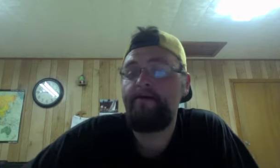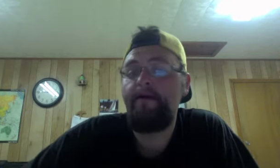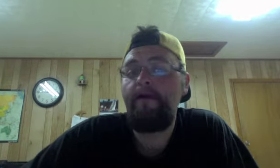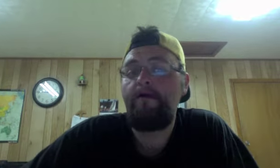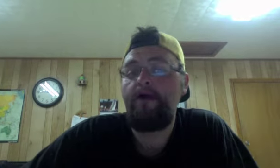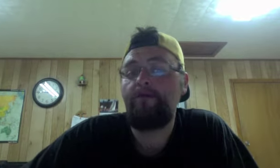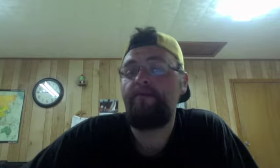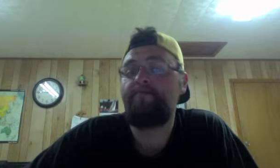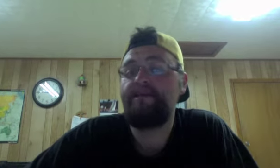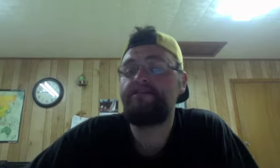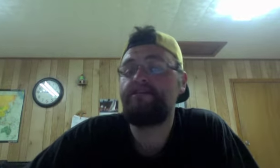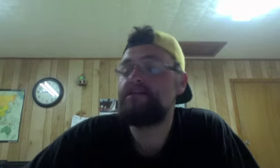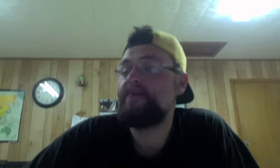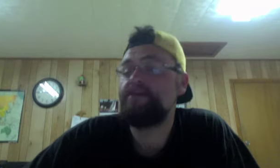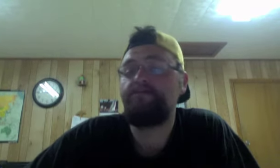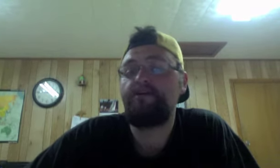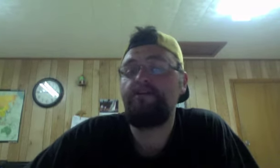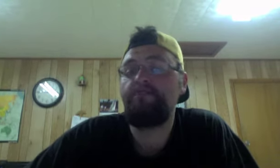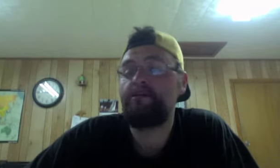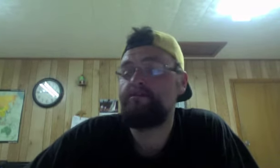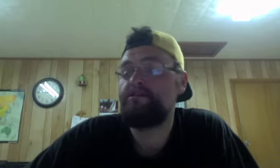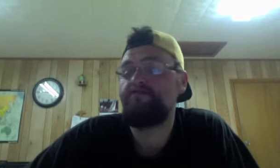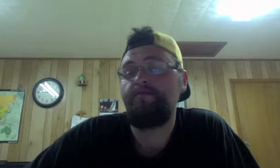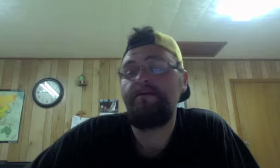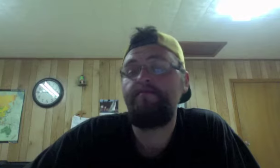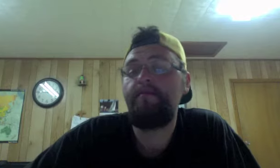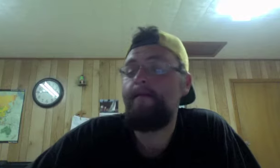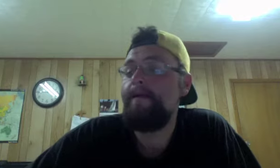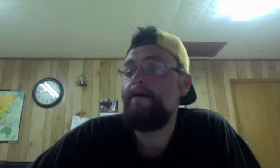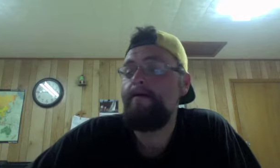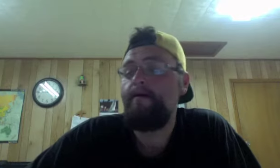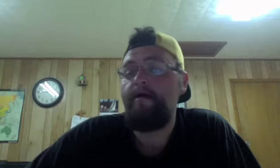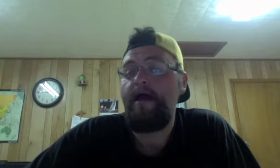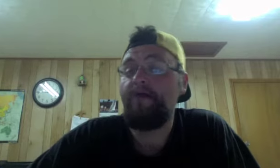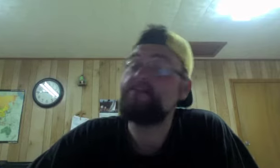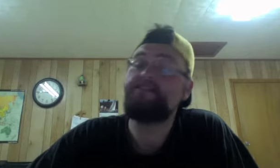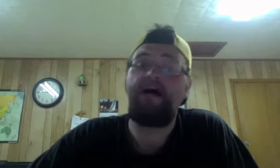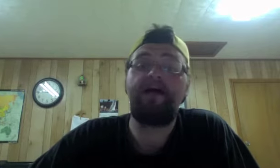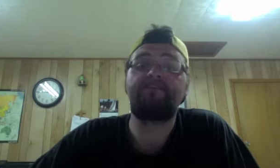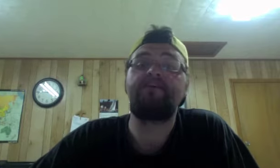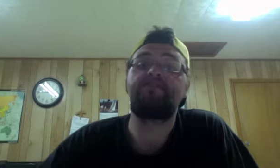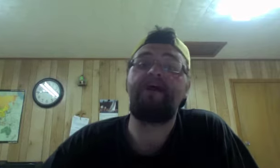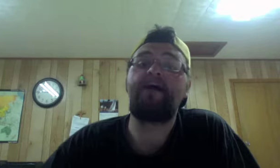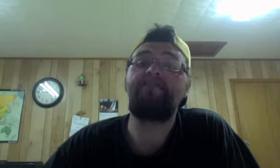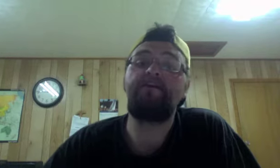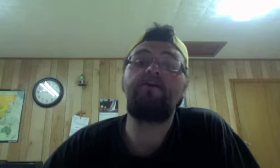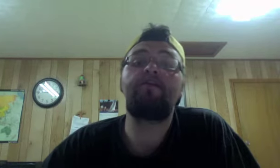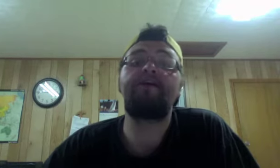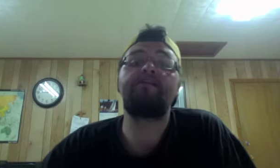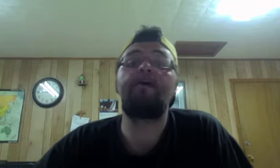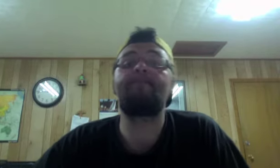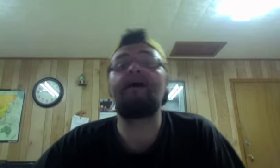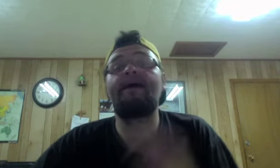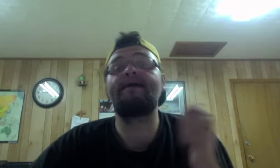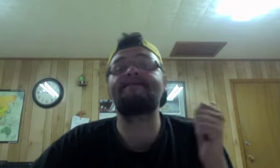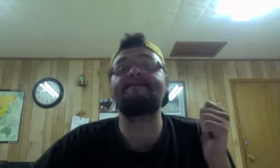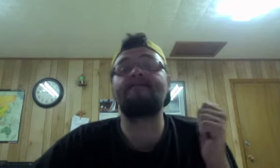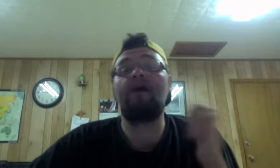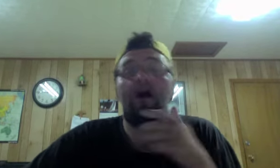and be a beast this game I expect a lot blitzes from him and this uh defensive backfield you know they picked up uh uh